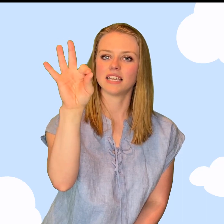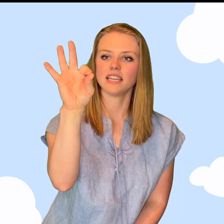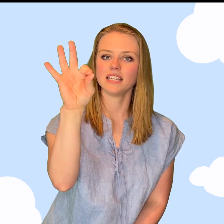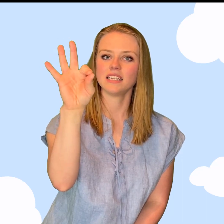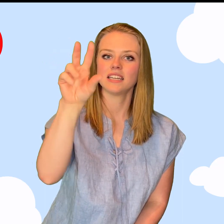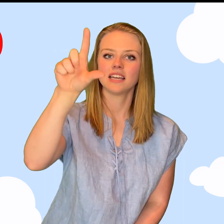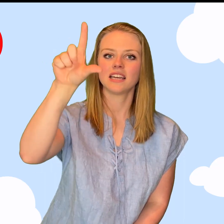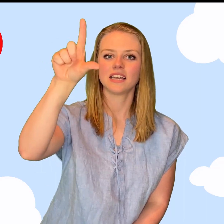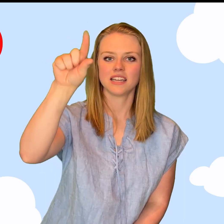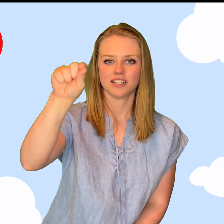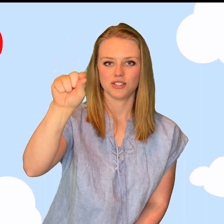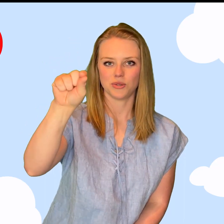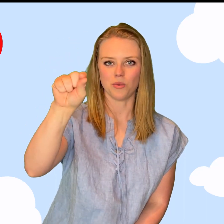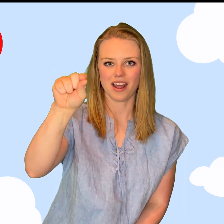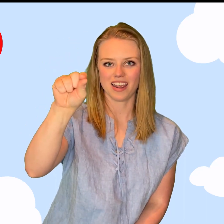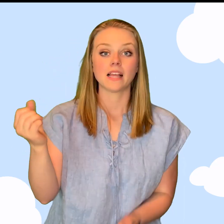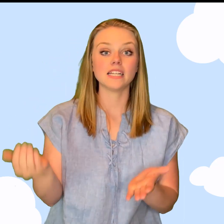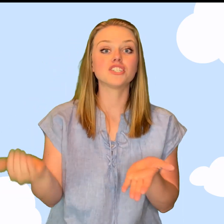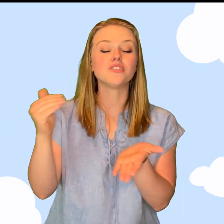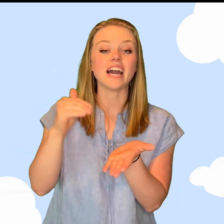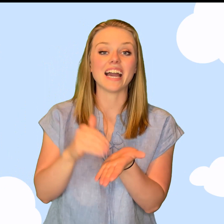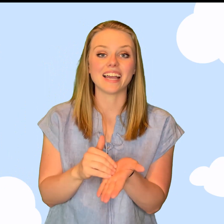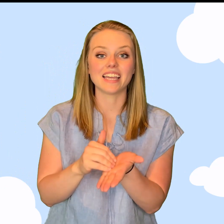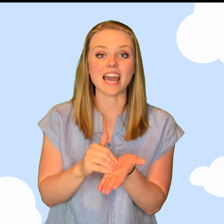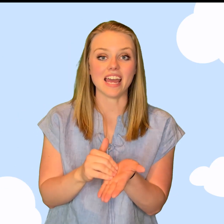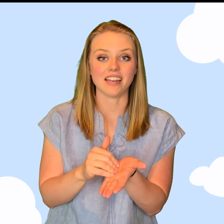19, 20. Let's do that again.